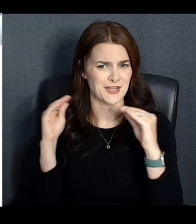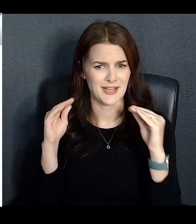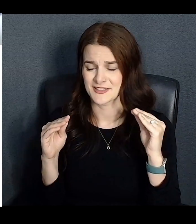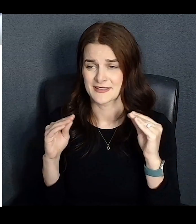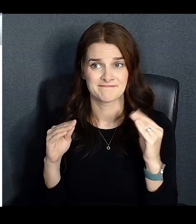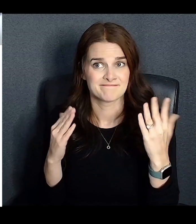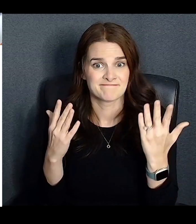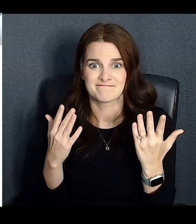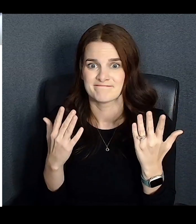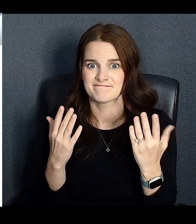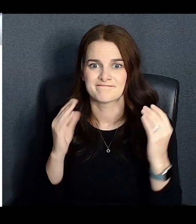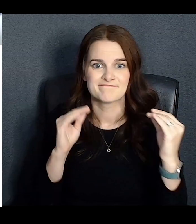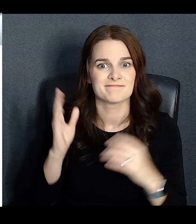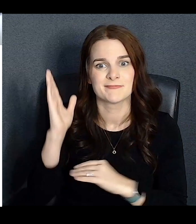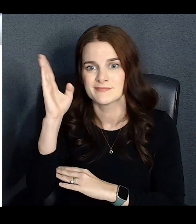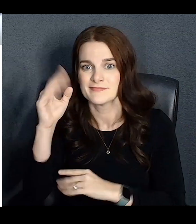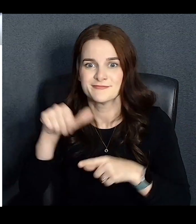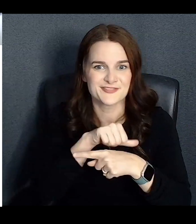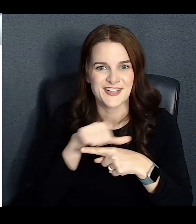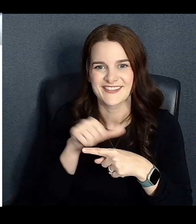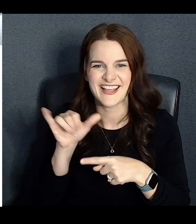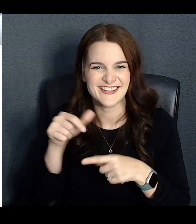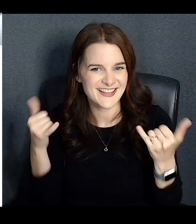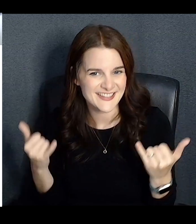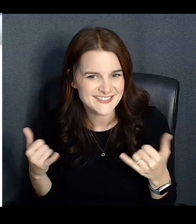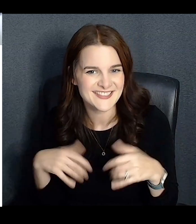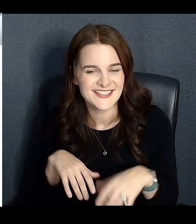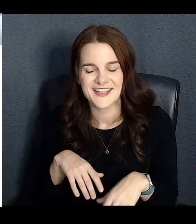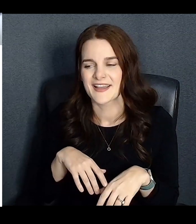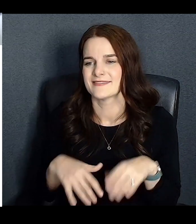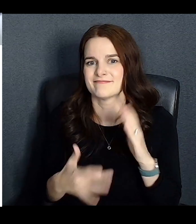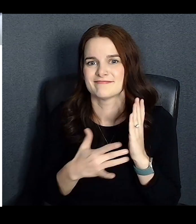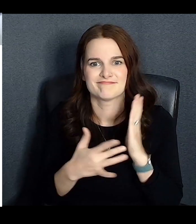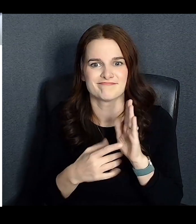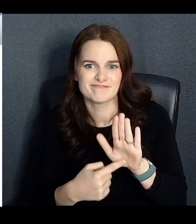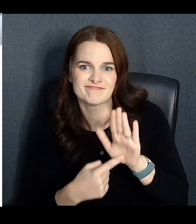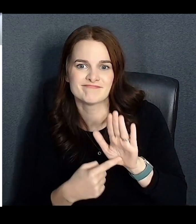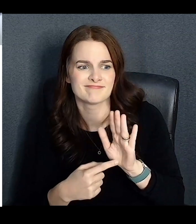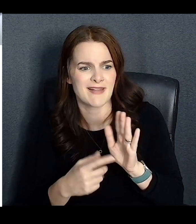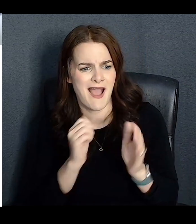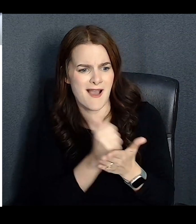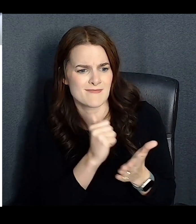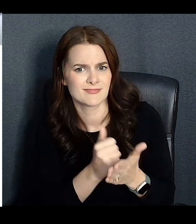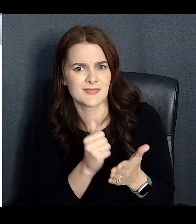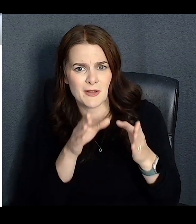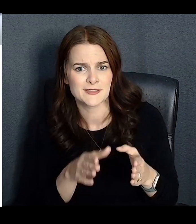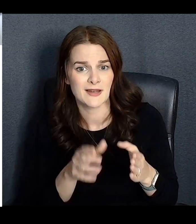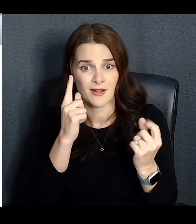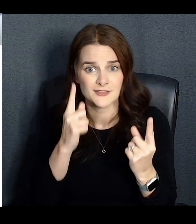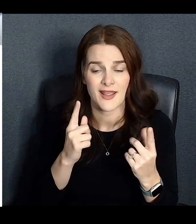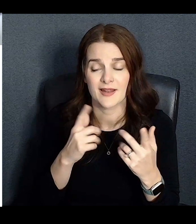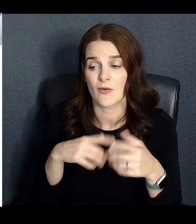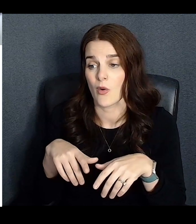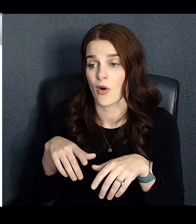a presentation or a training like this, or a technical assistance. So helping someone just be more accessible or helping an organization